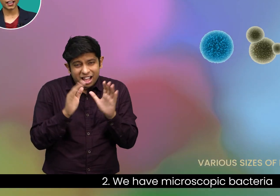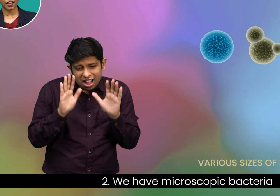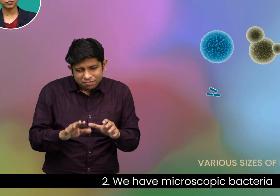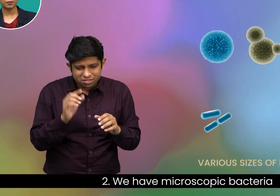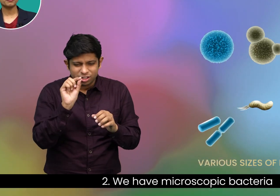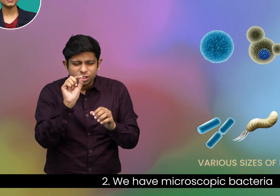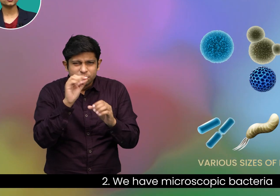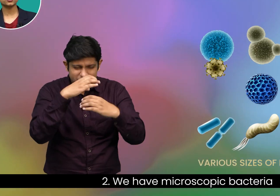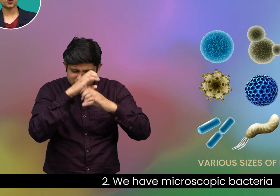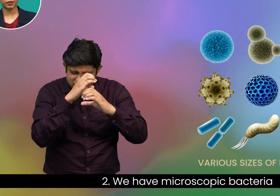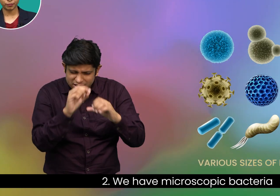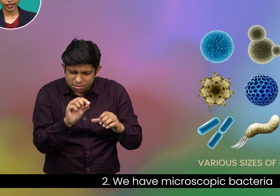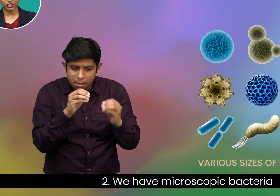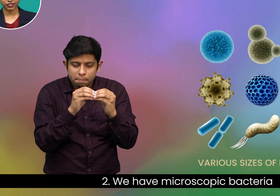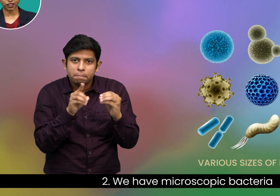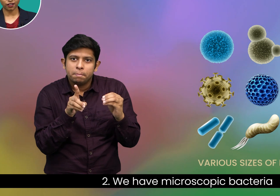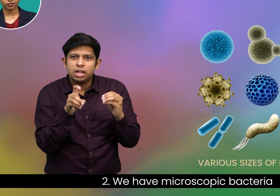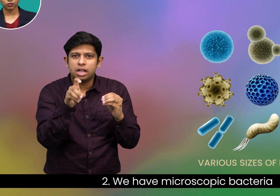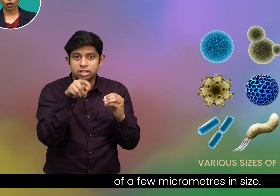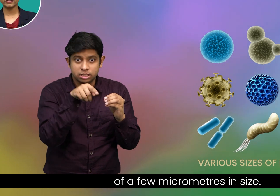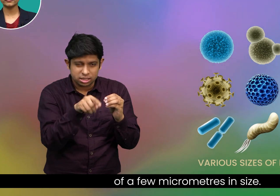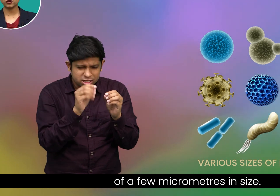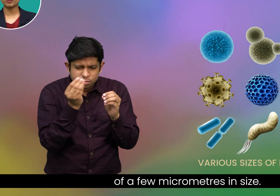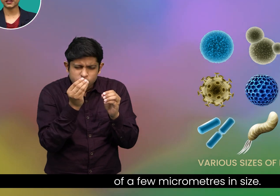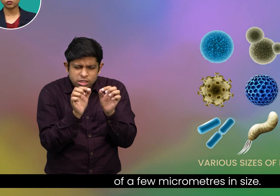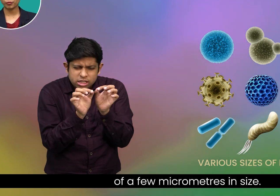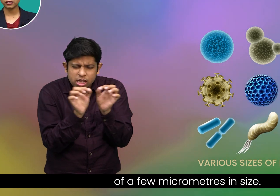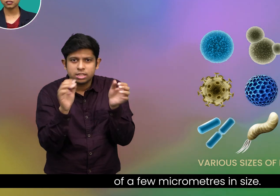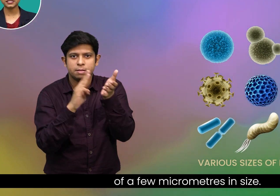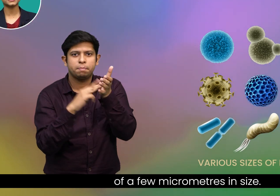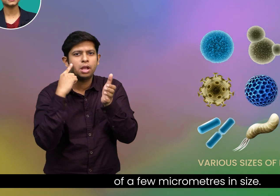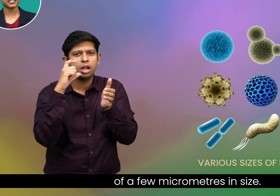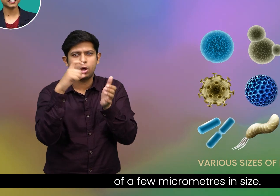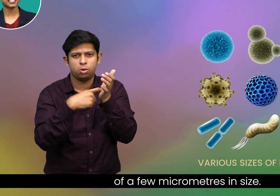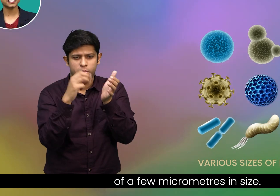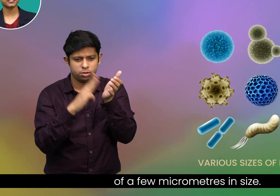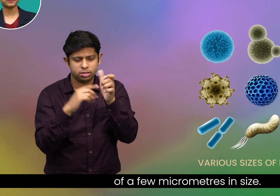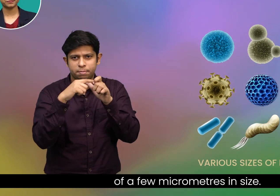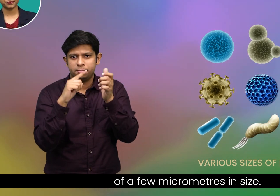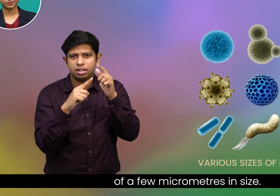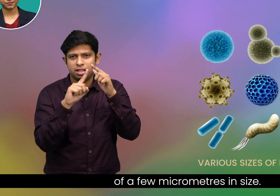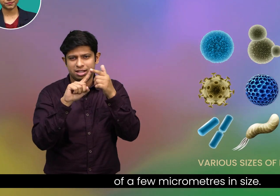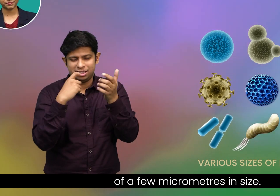We have microscopic bacteria of a few micrometers in size,